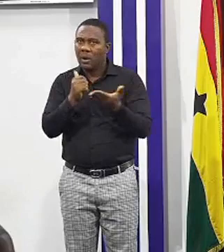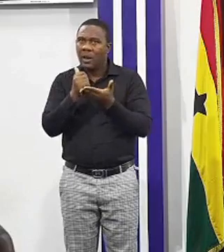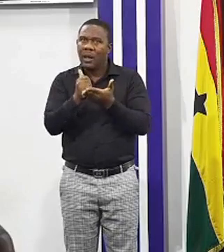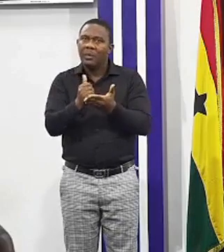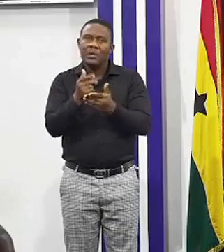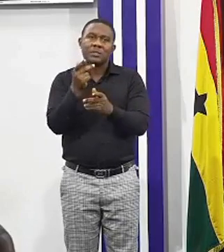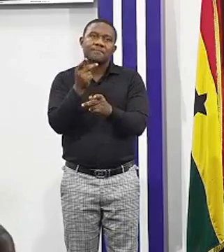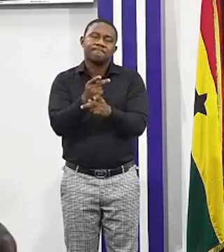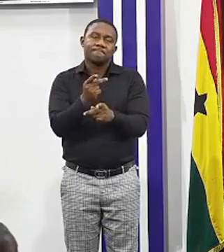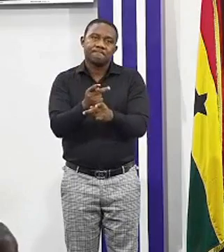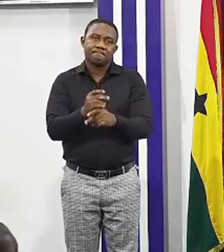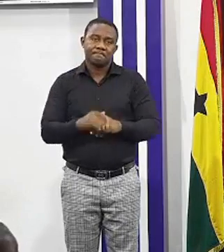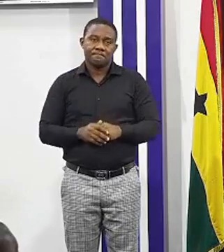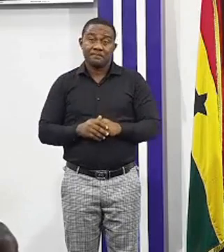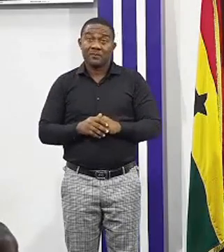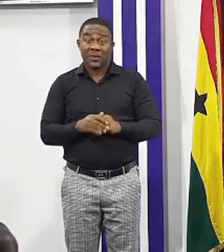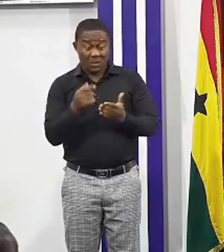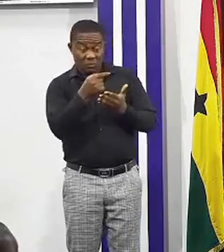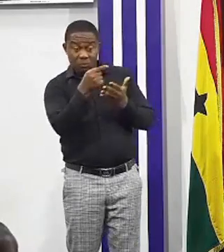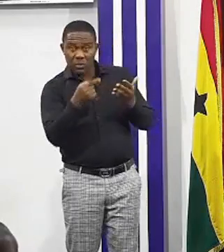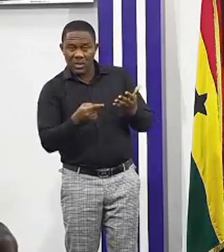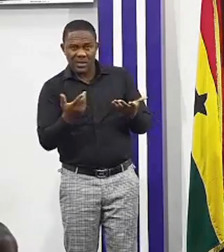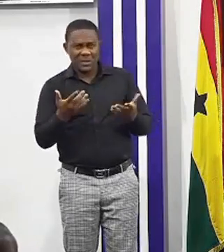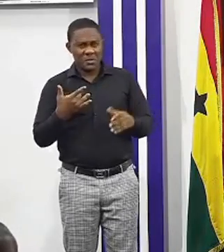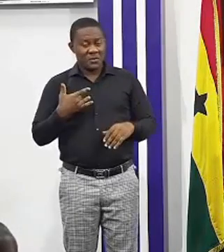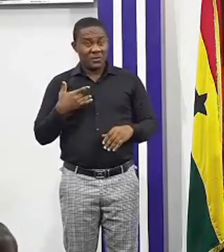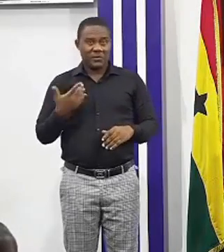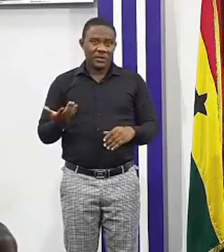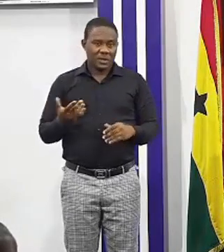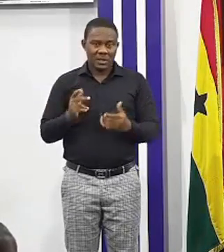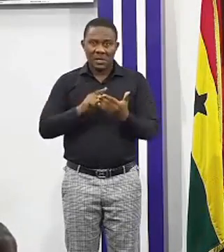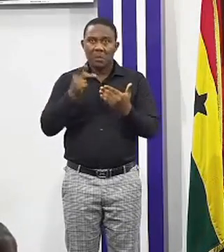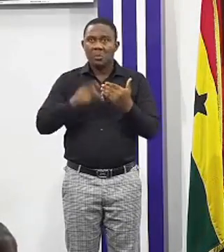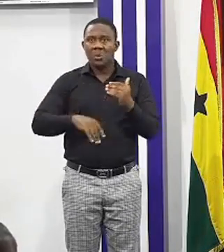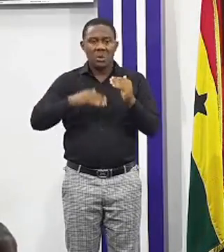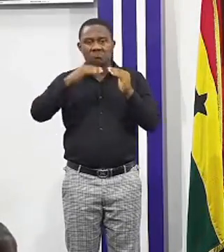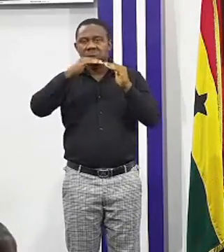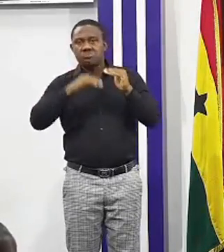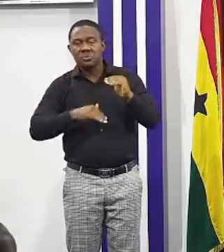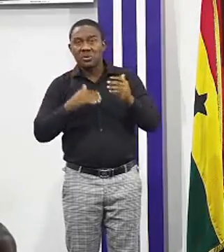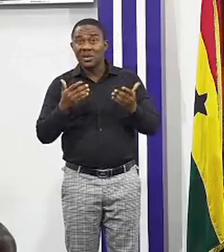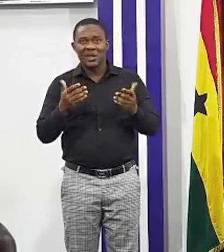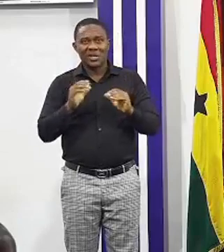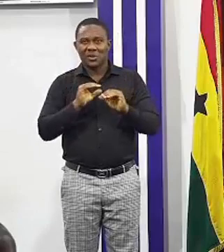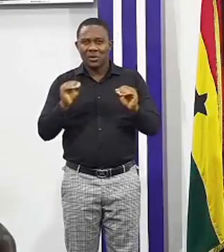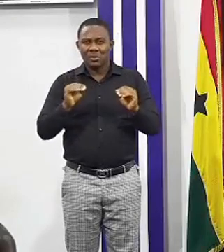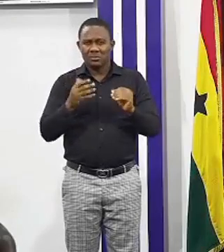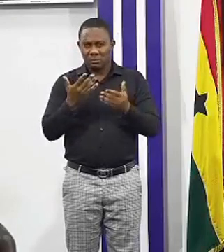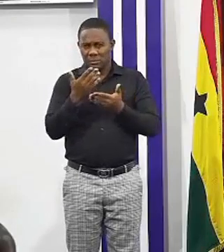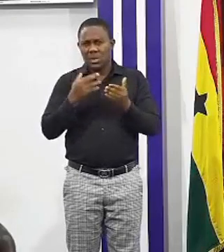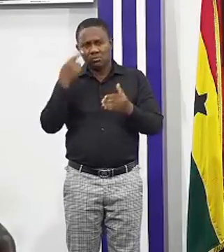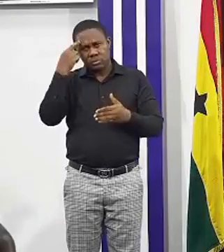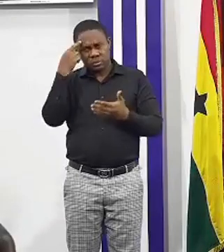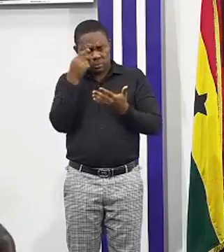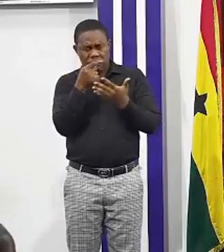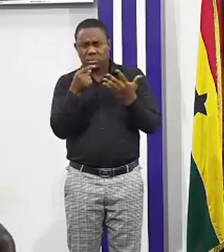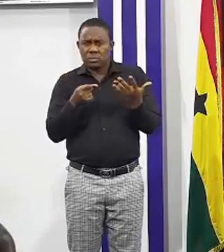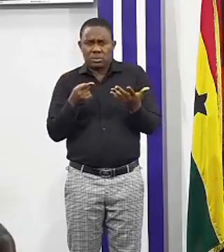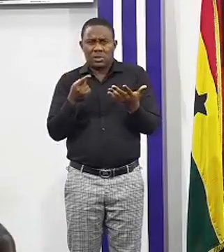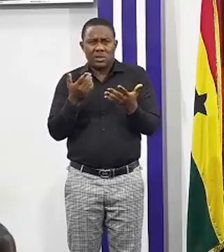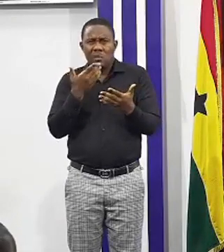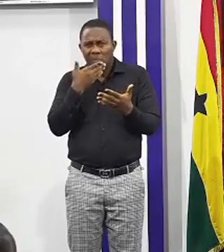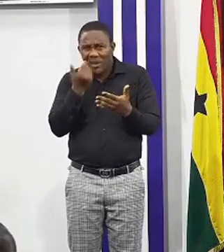of the government response program. Government has not lowered the program. Indeed, as we have gone through in some of the instances, we have actually